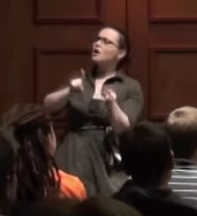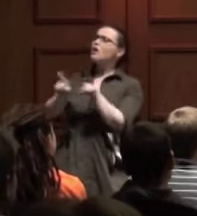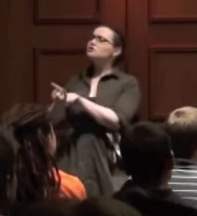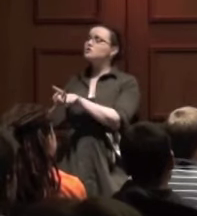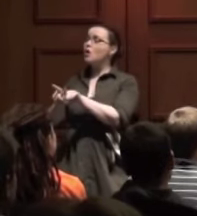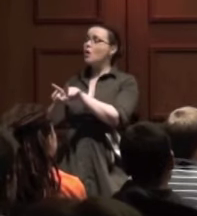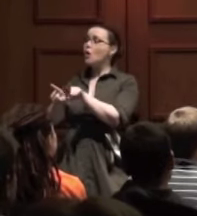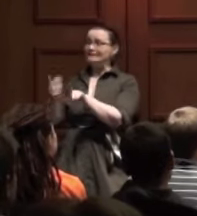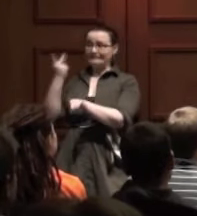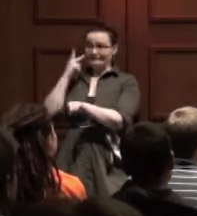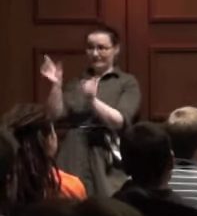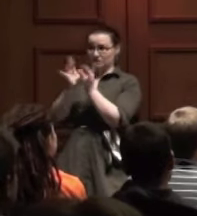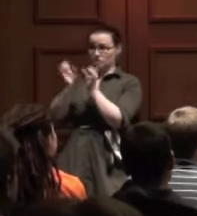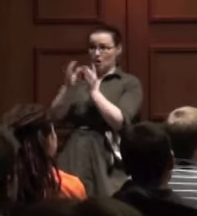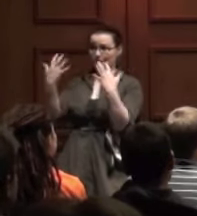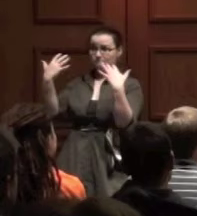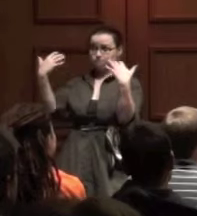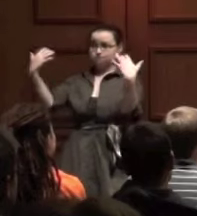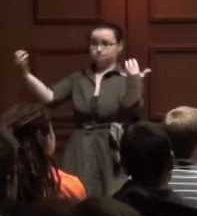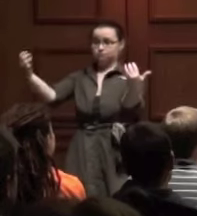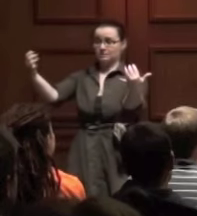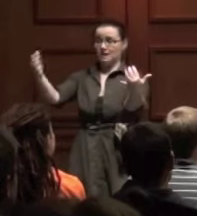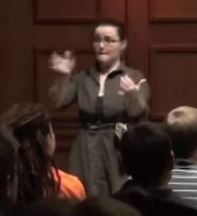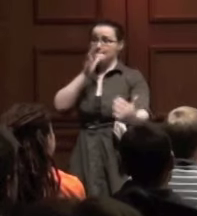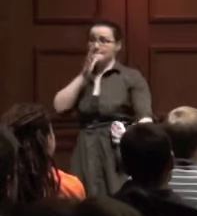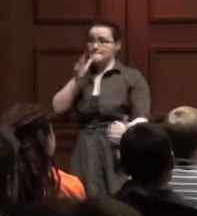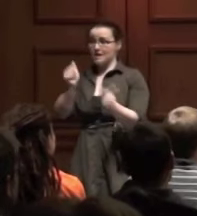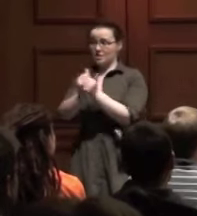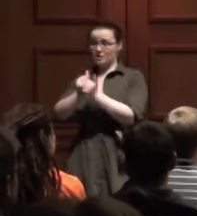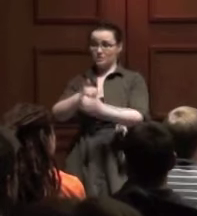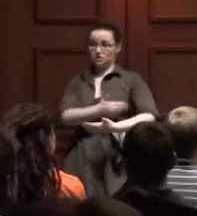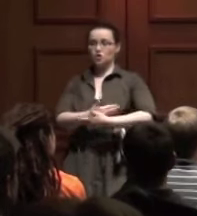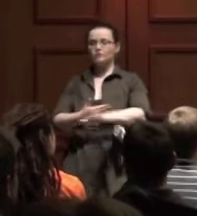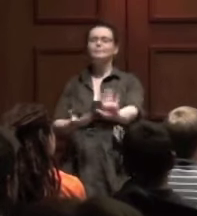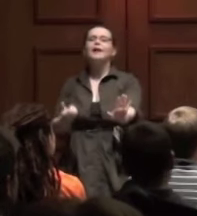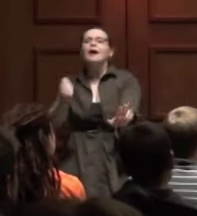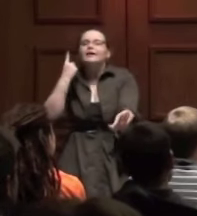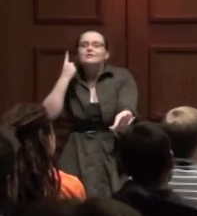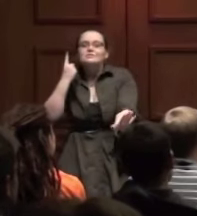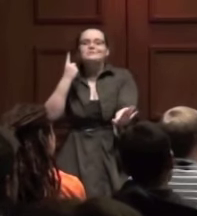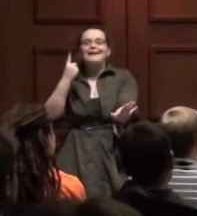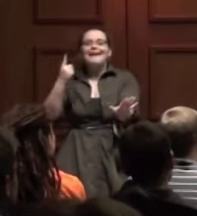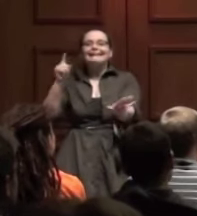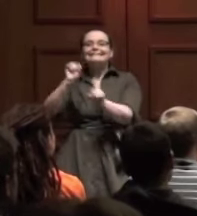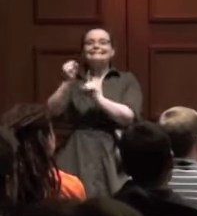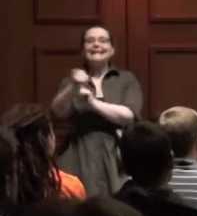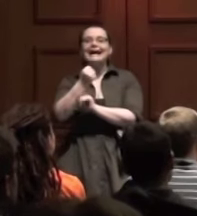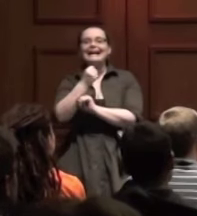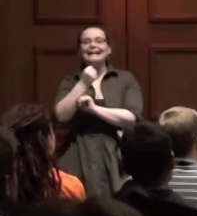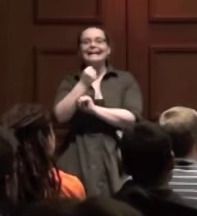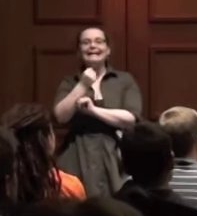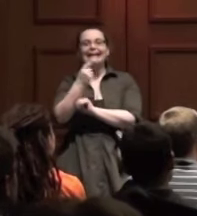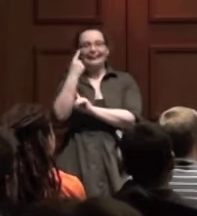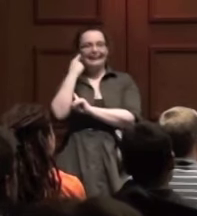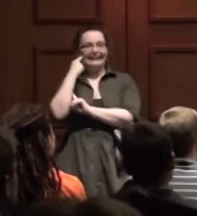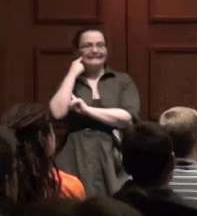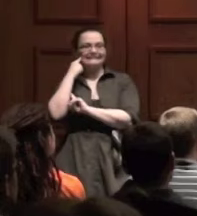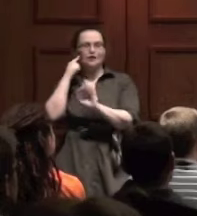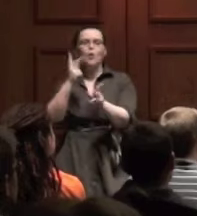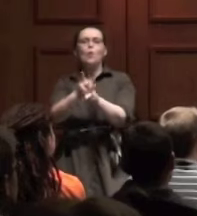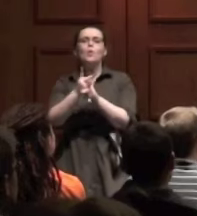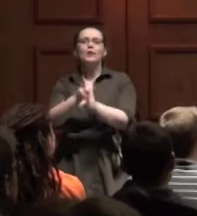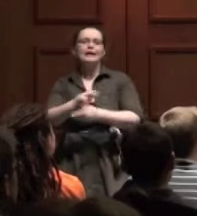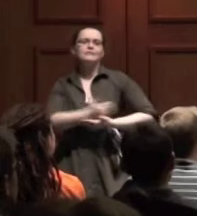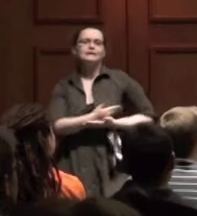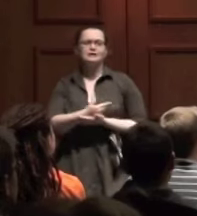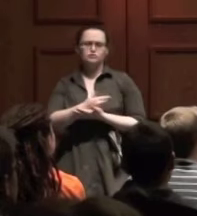Starbucks was full of mothers out with their children, even though society doesn't value the work of child raising when it's done by women because we just think it's their job, all